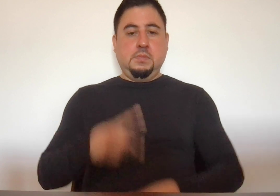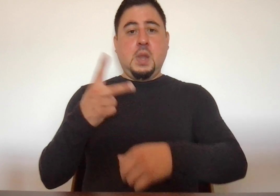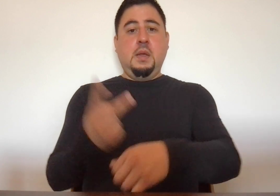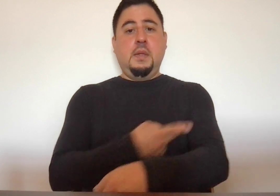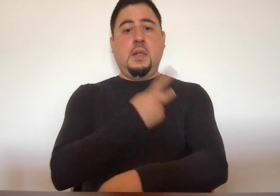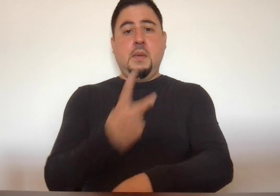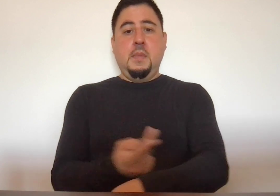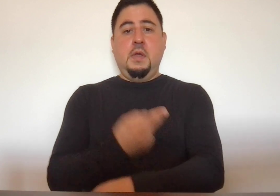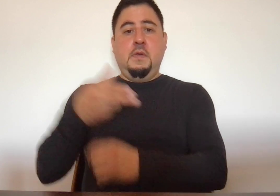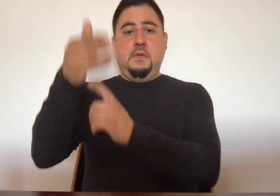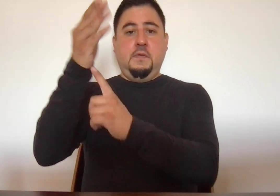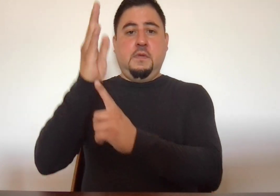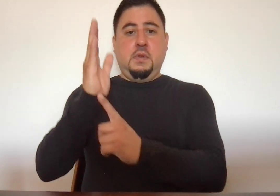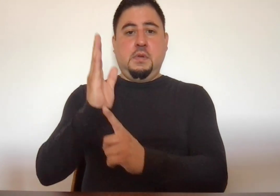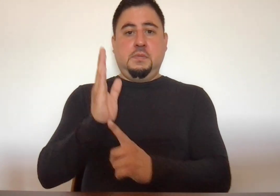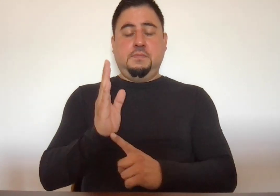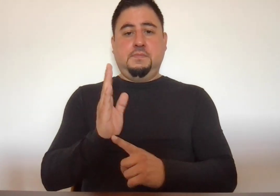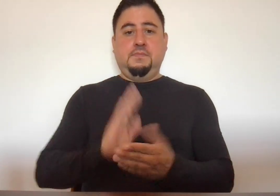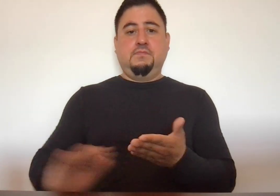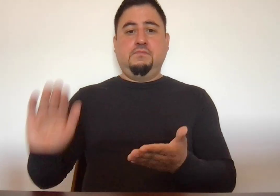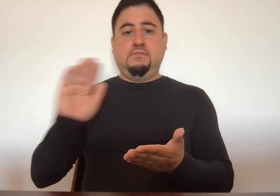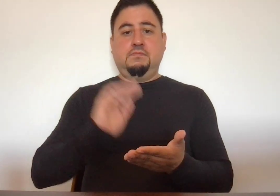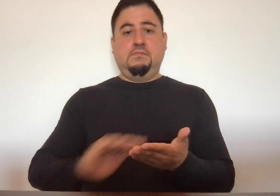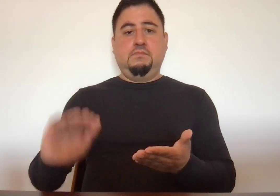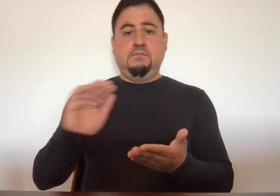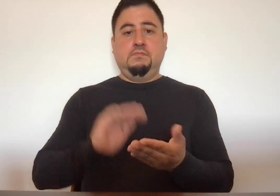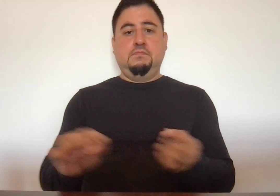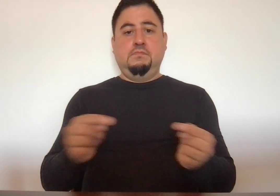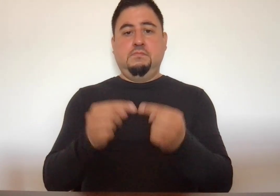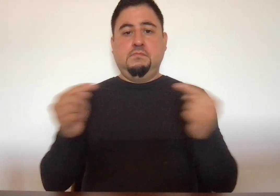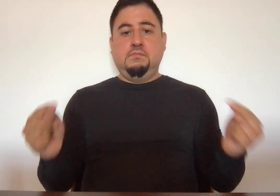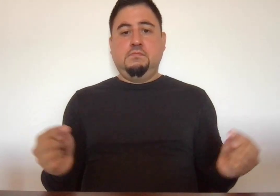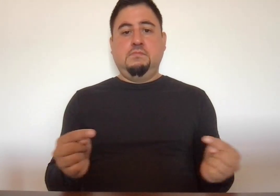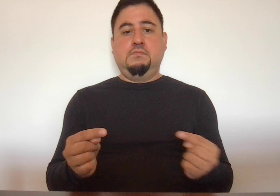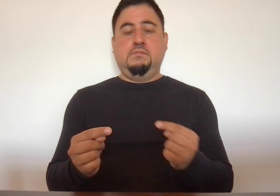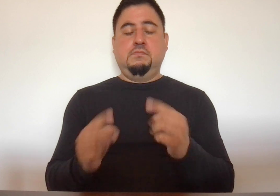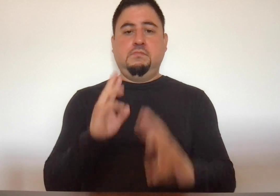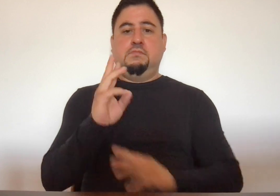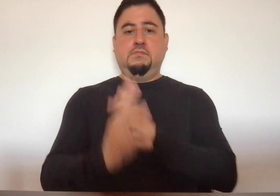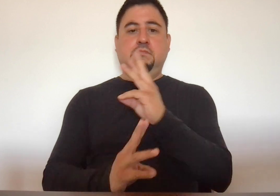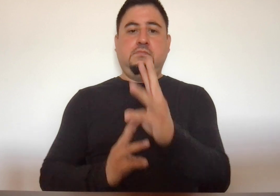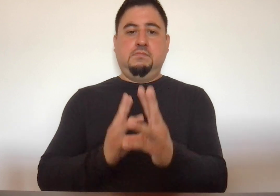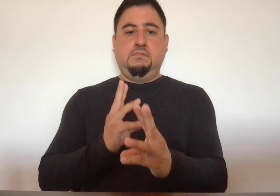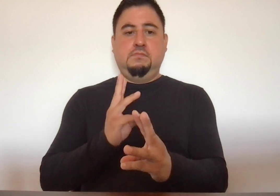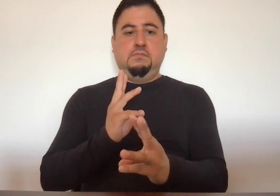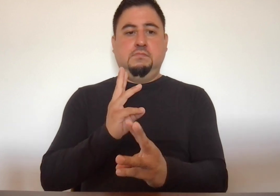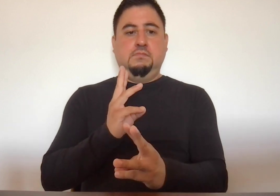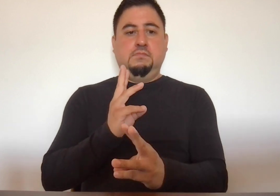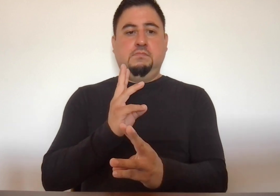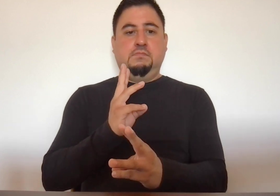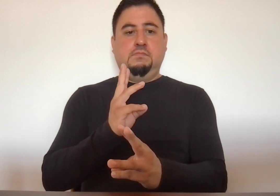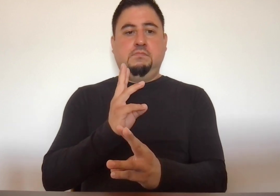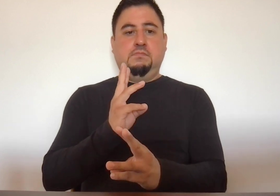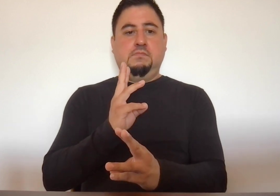Lamb of God, you take away the sins of the world.